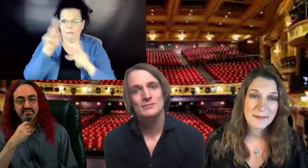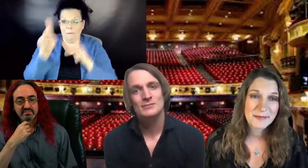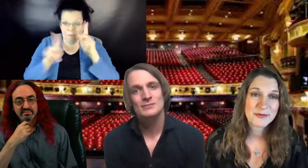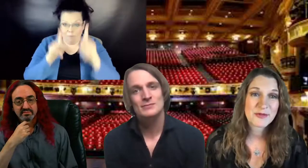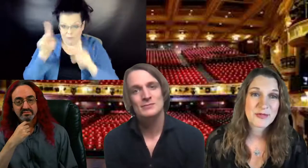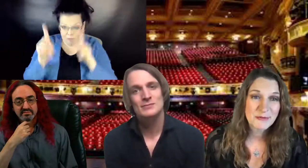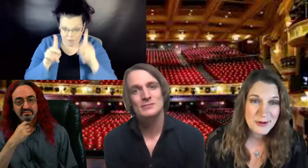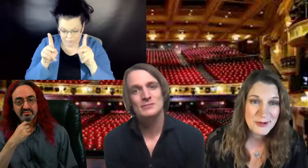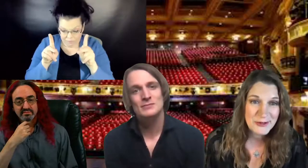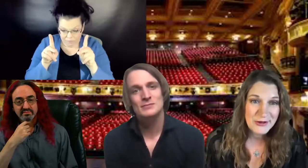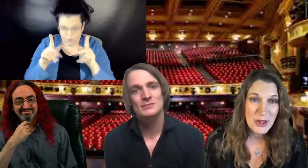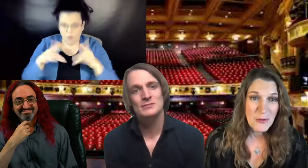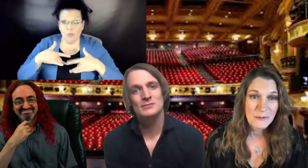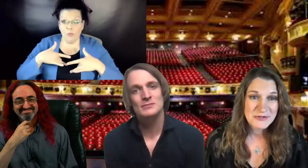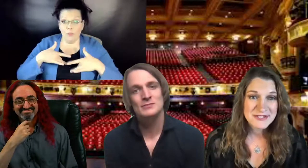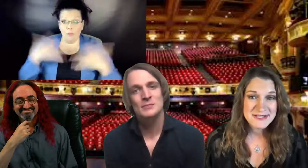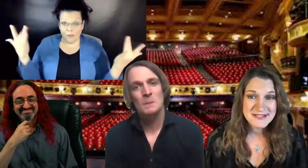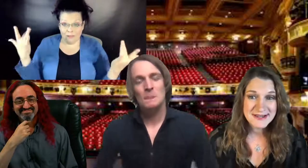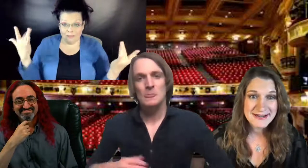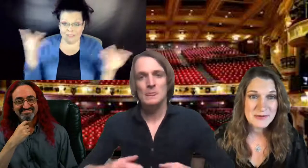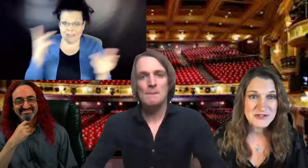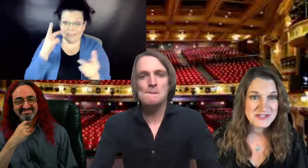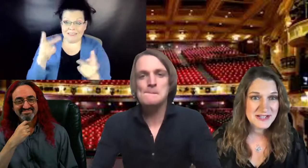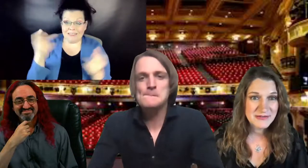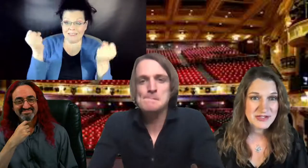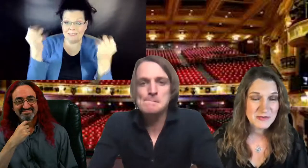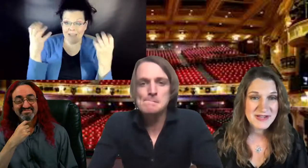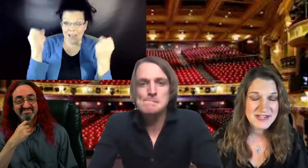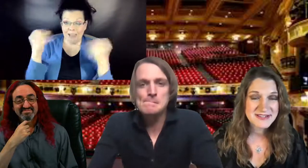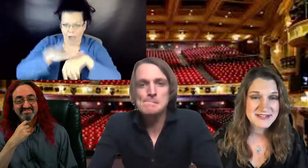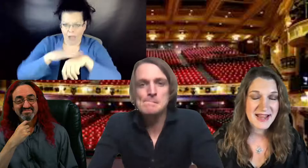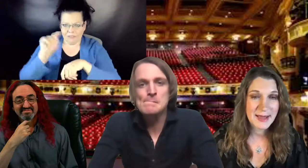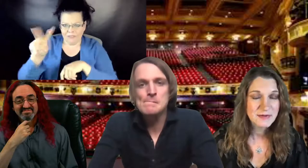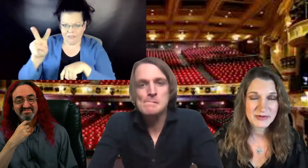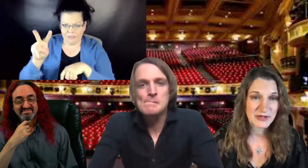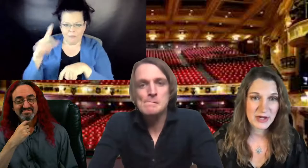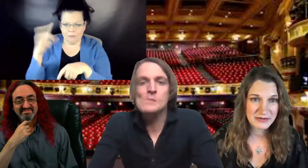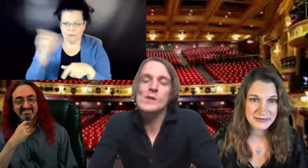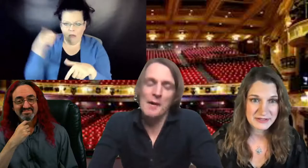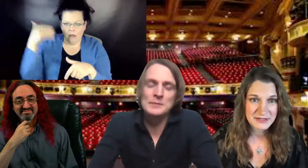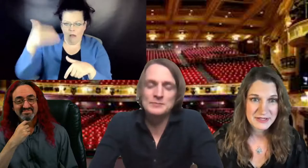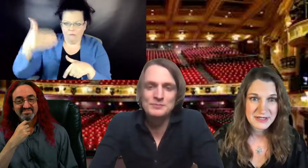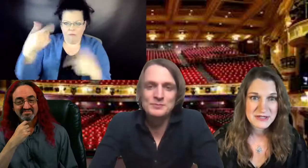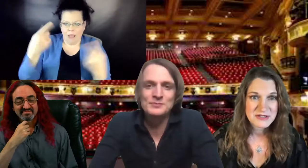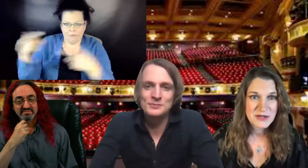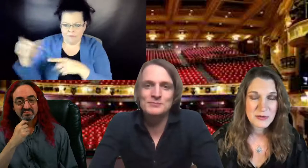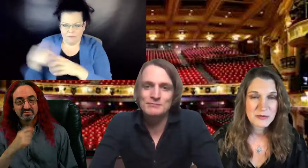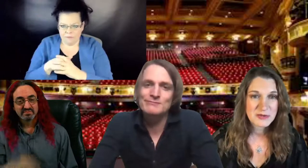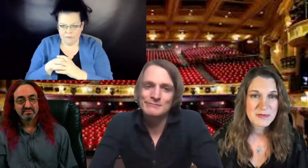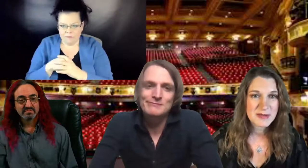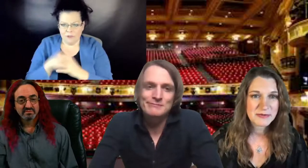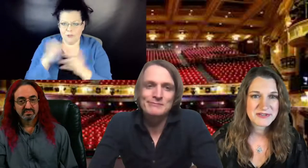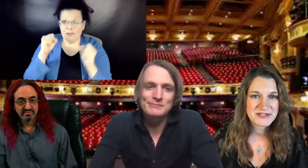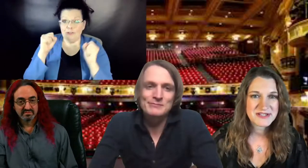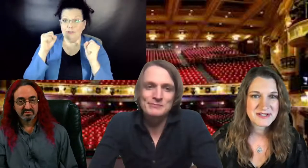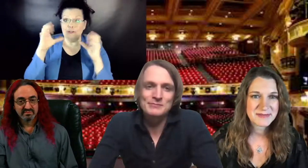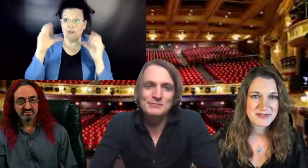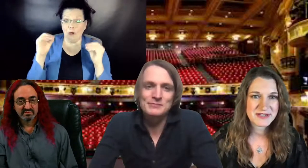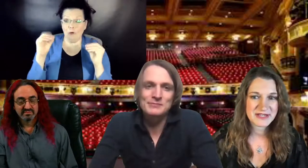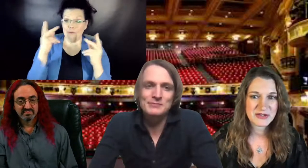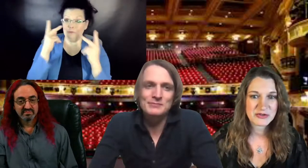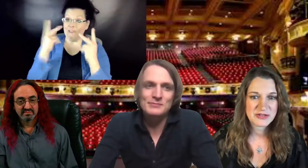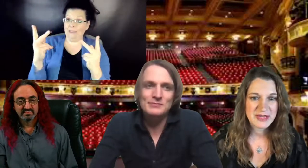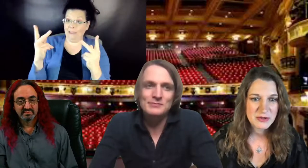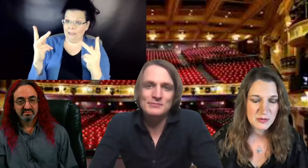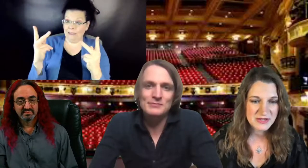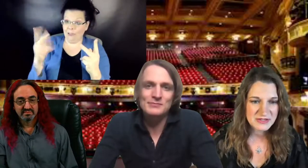are absolutely thrilled to see sign language on television because it doesn't happen very often. So to be able to see something